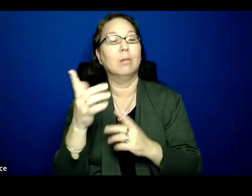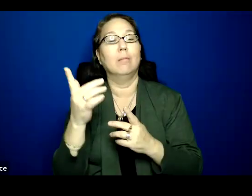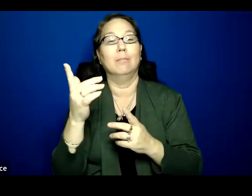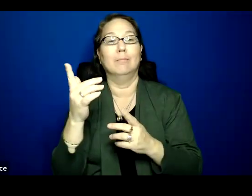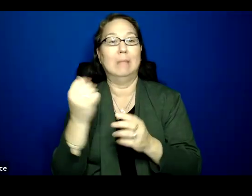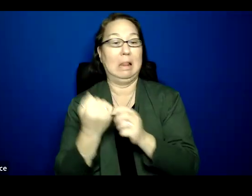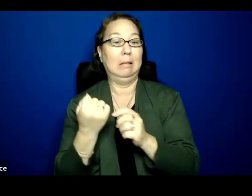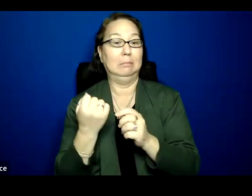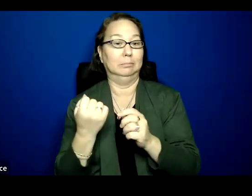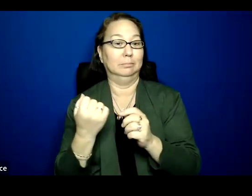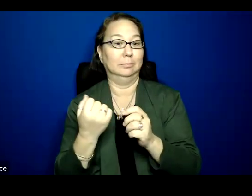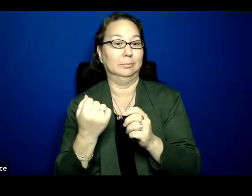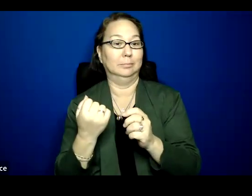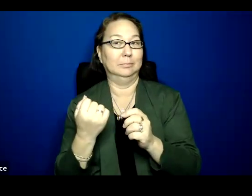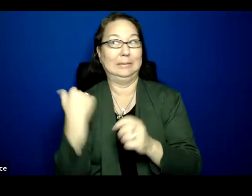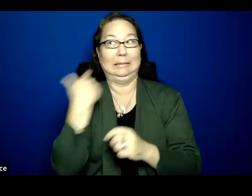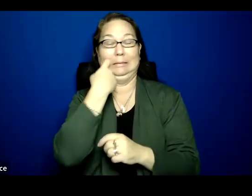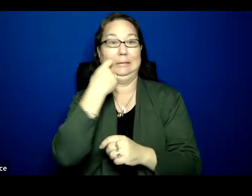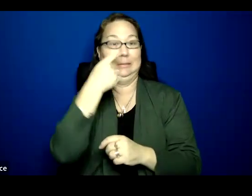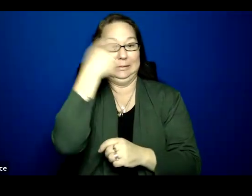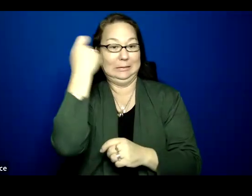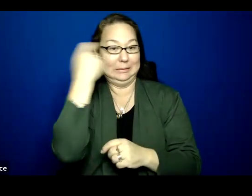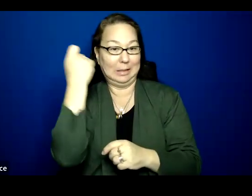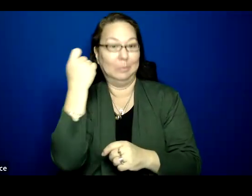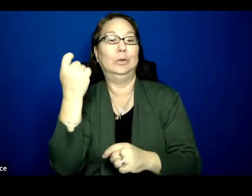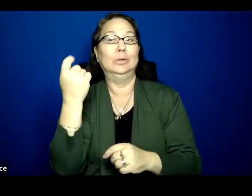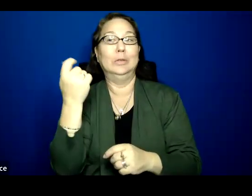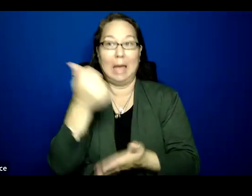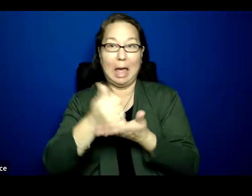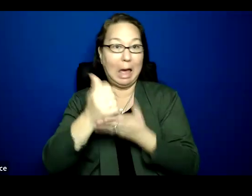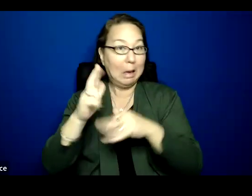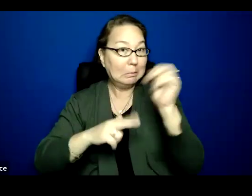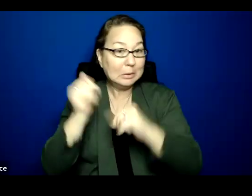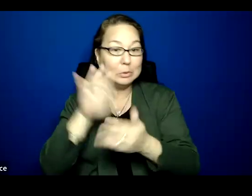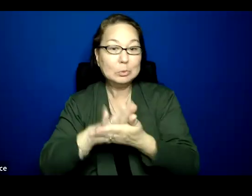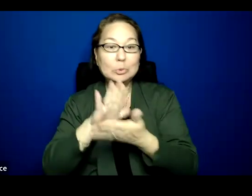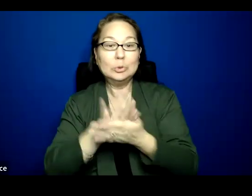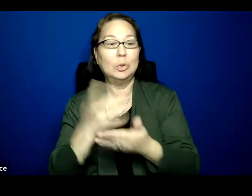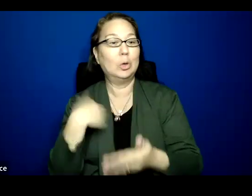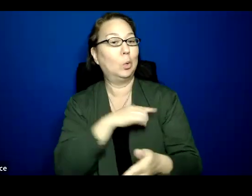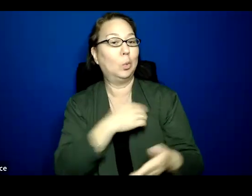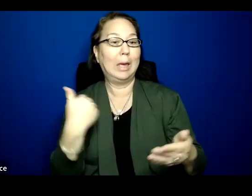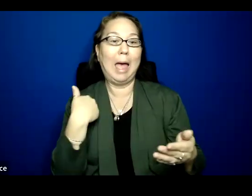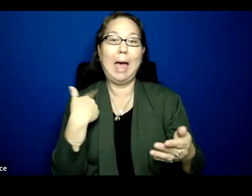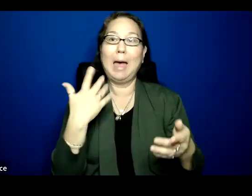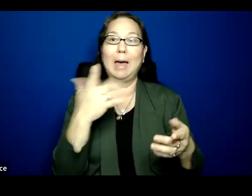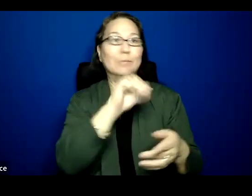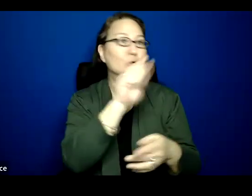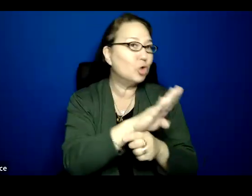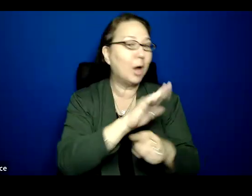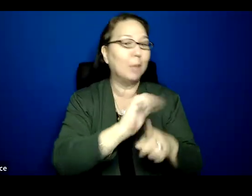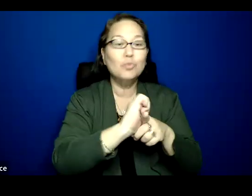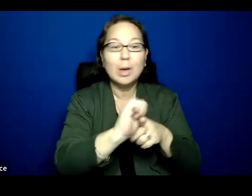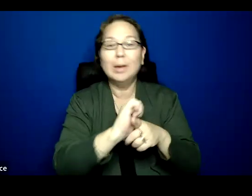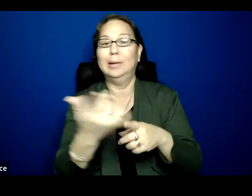we have picked for jobs, training, JRTC cooking classes, and many activities outside of school without too